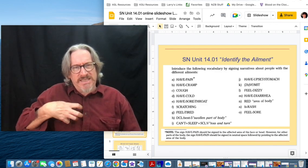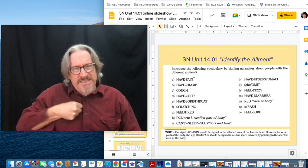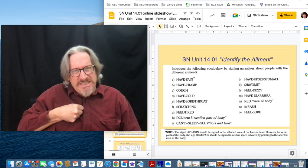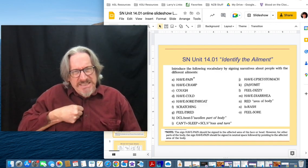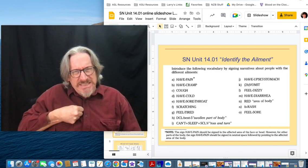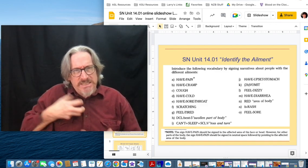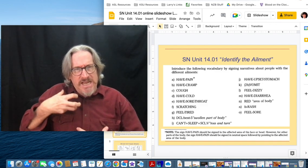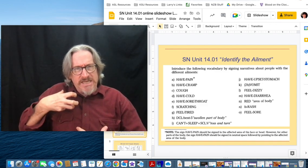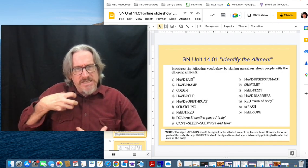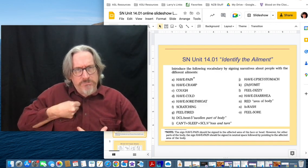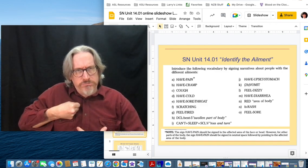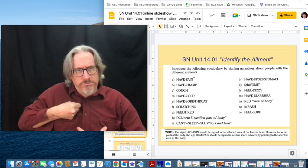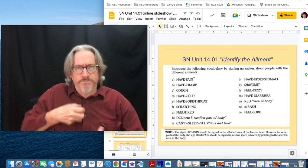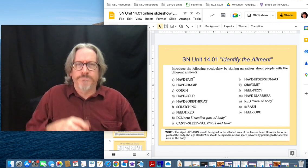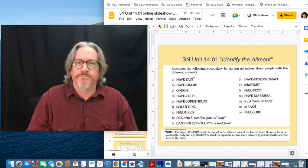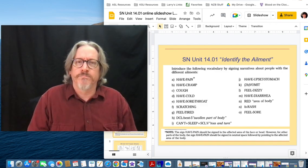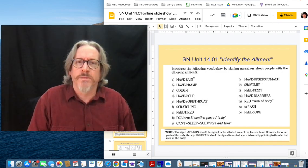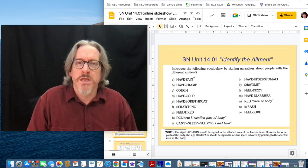it like a tightness.